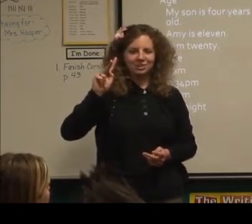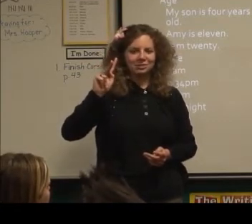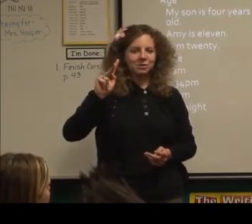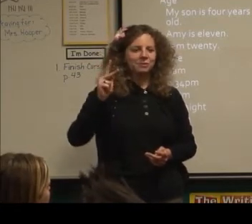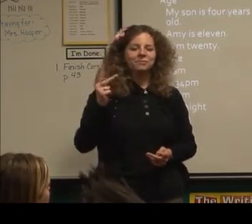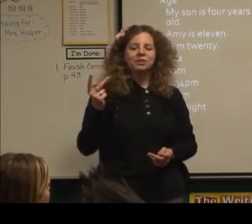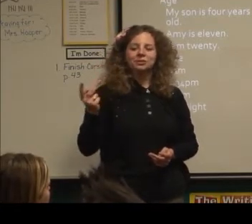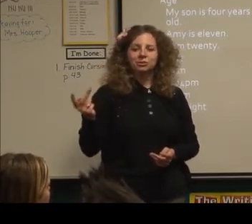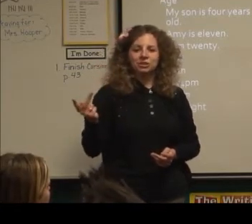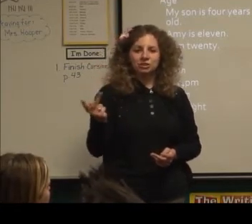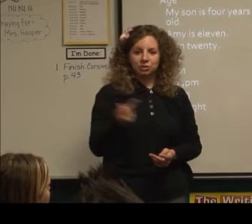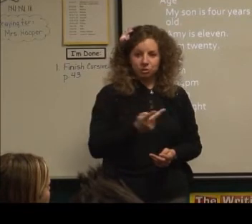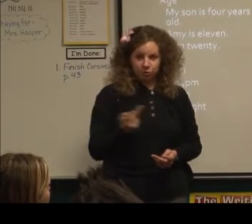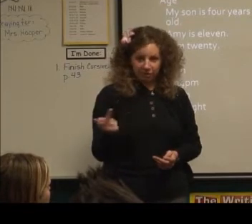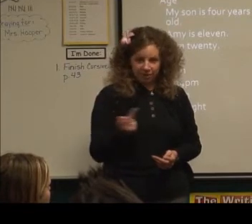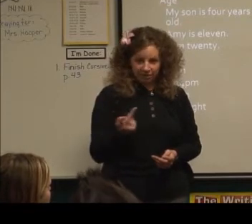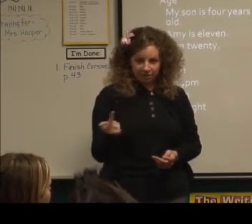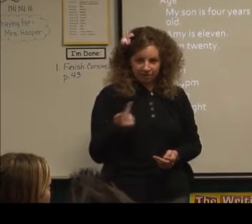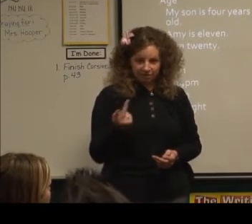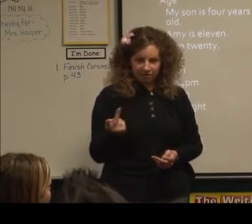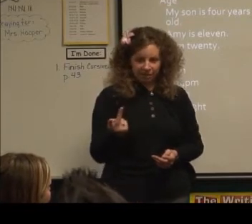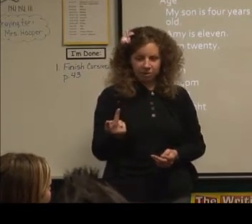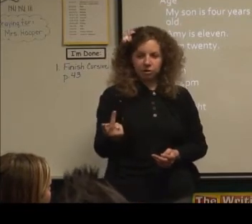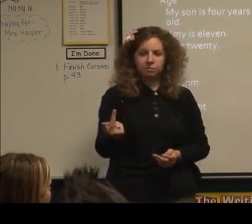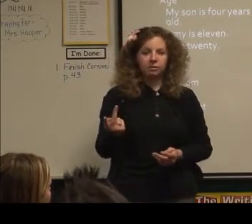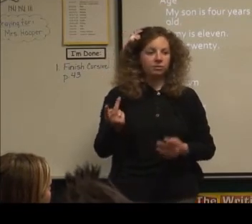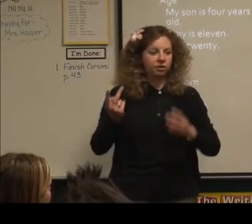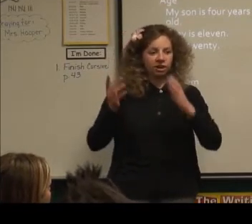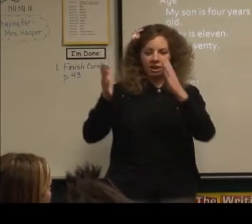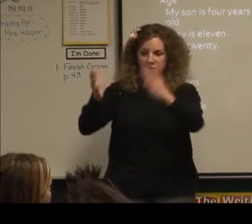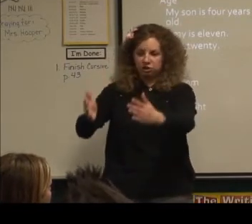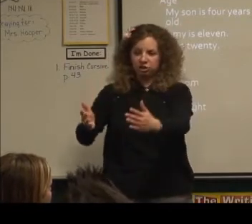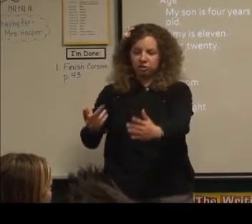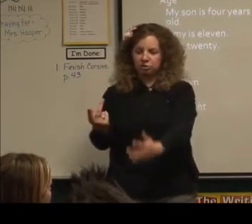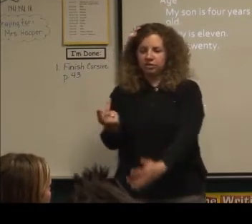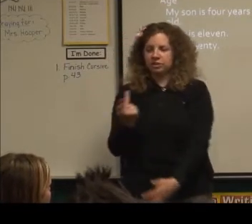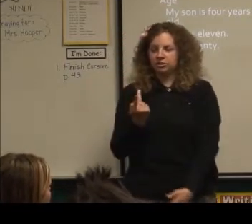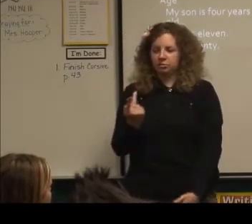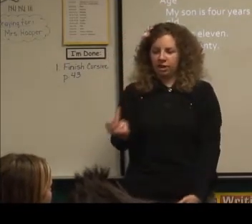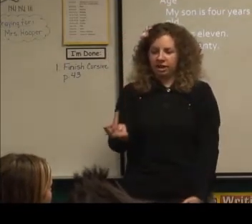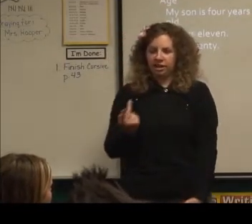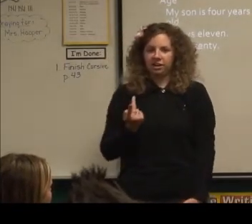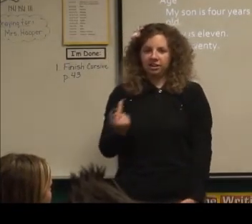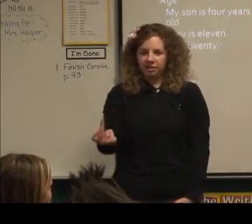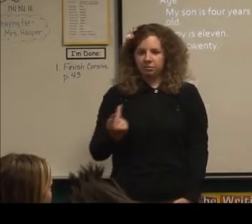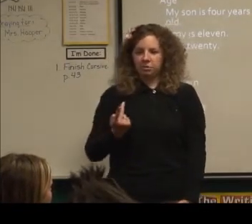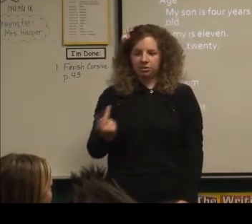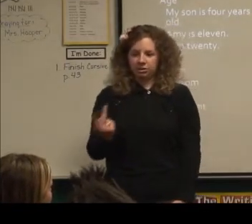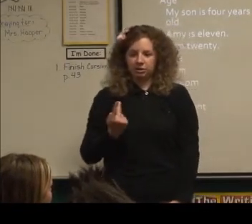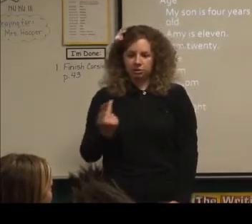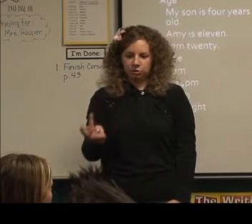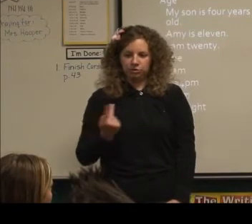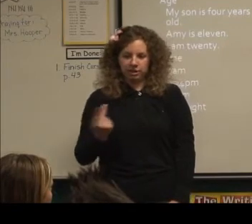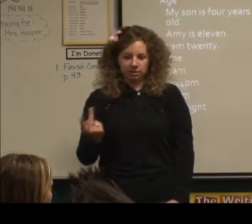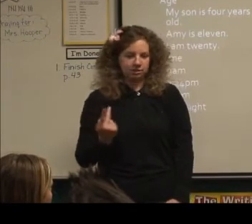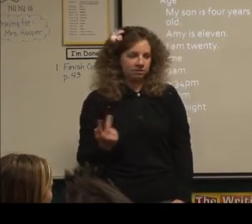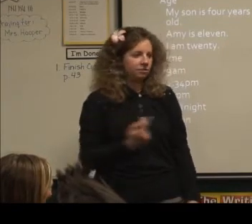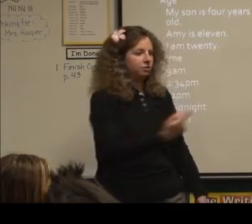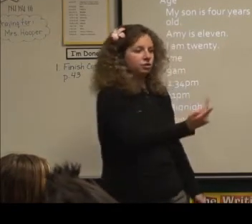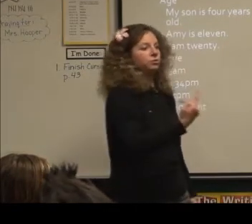in the middle, so it's the 2 of us. Okay, so I'd be referring, it's just the 2 of us, so I'm right here, I'm going this way, 2 of us, the 2